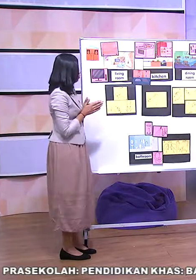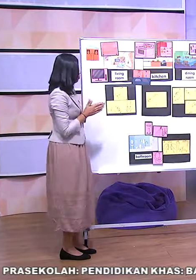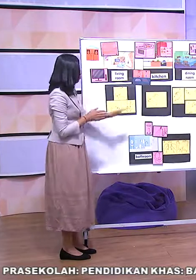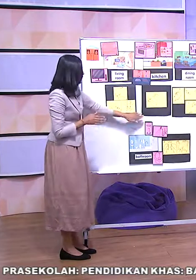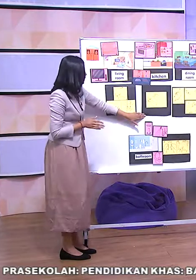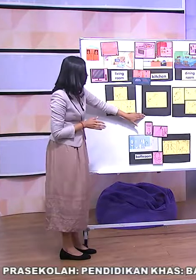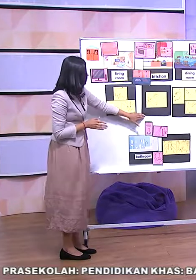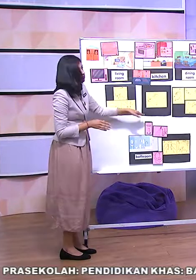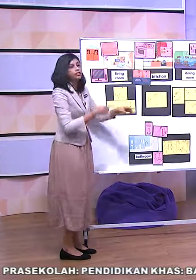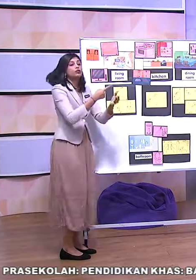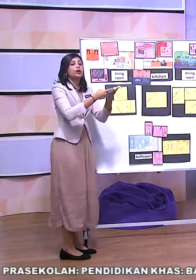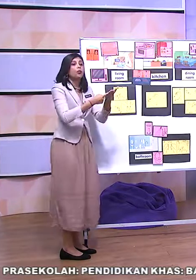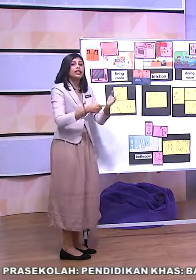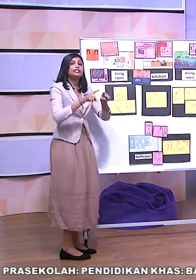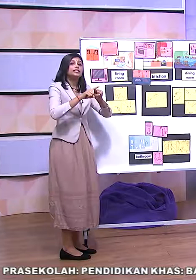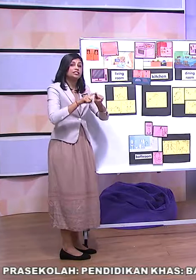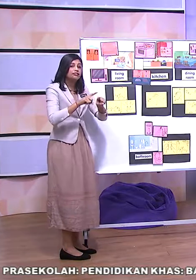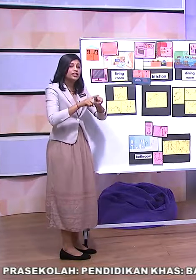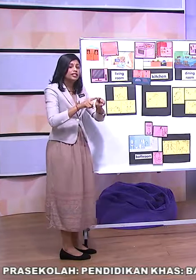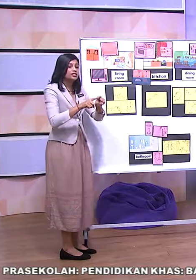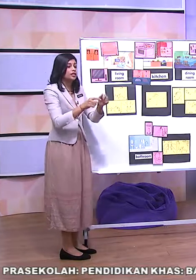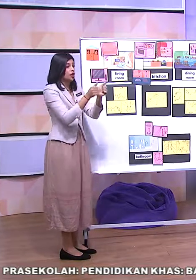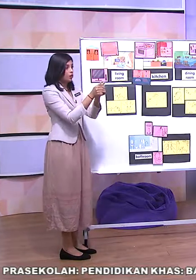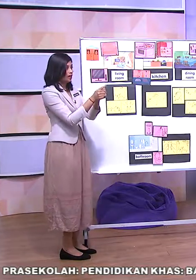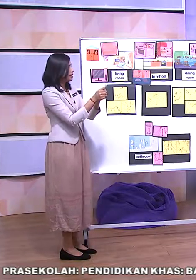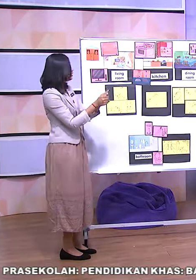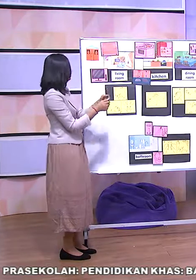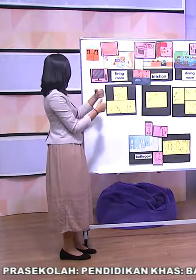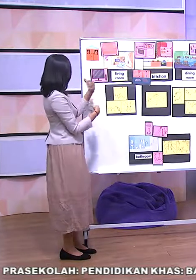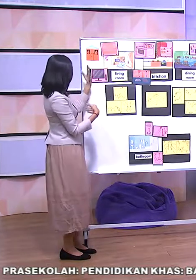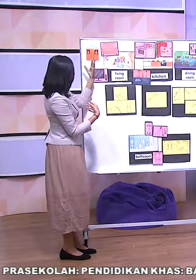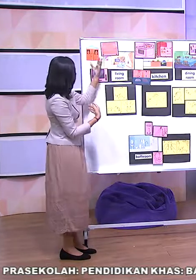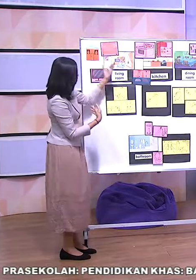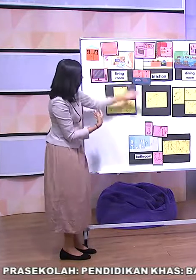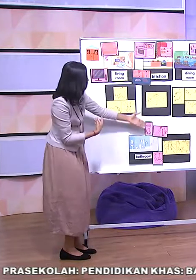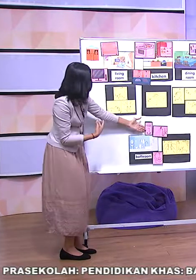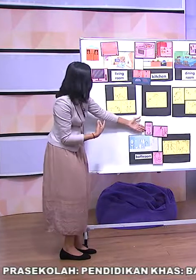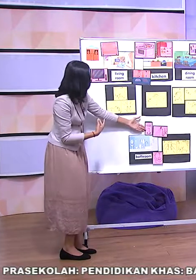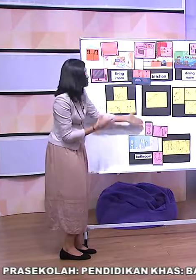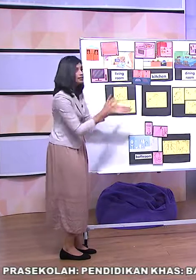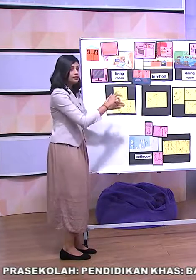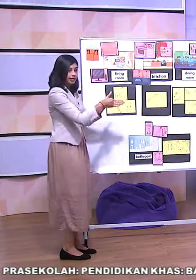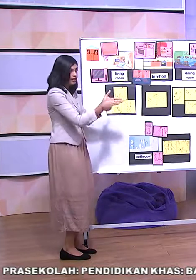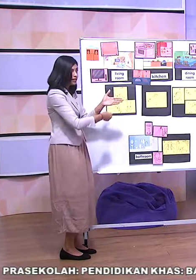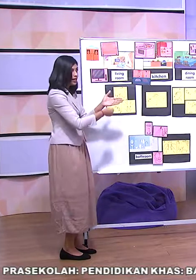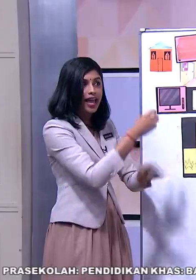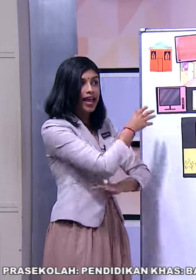what is the difference? Okay, what is the difference with this sink